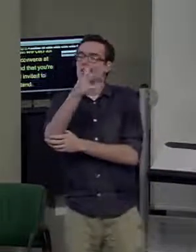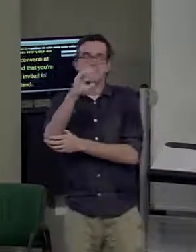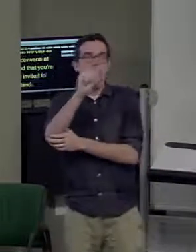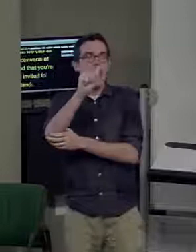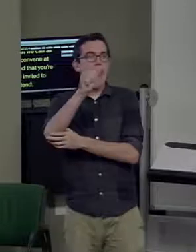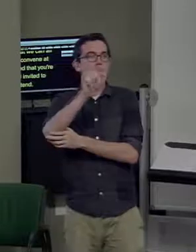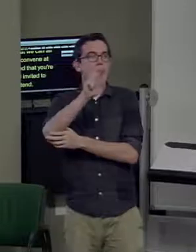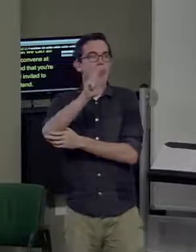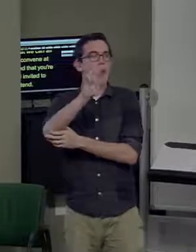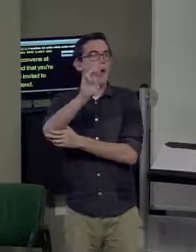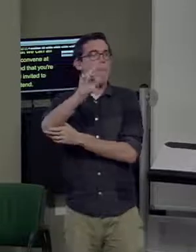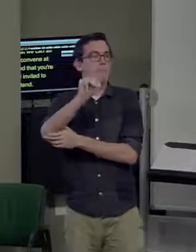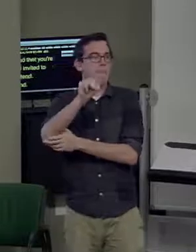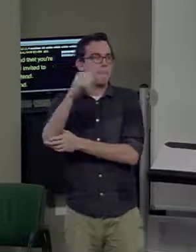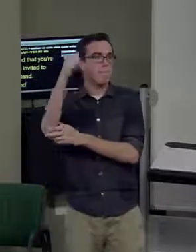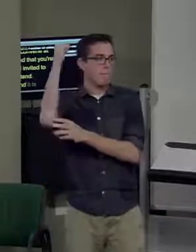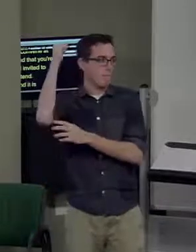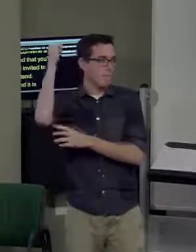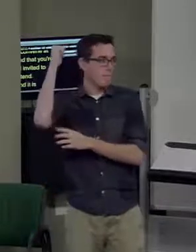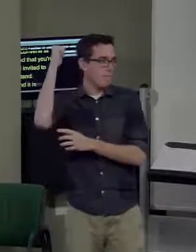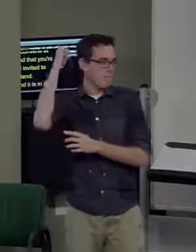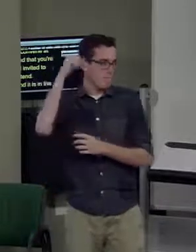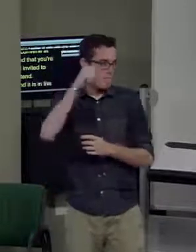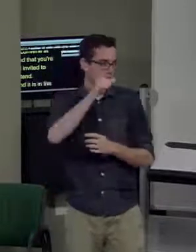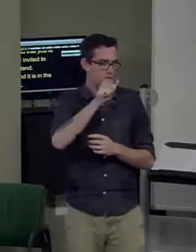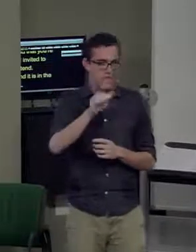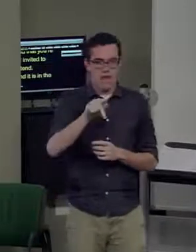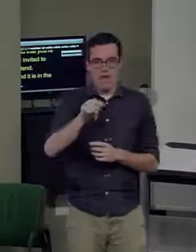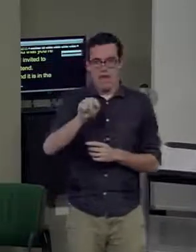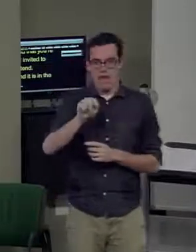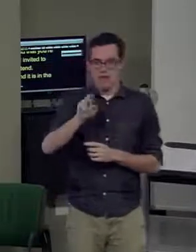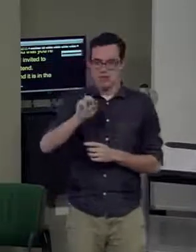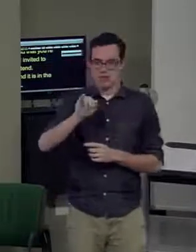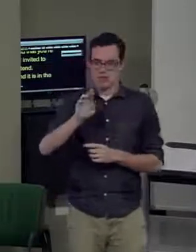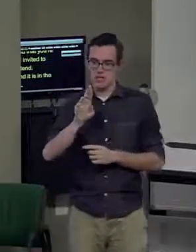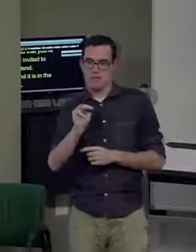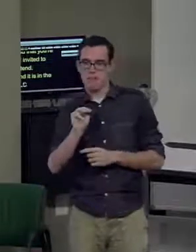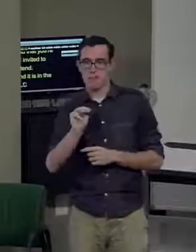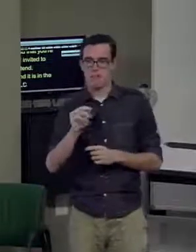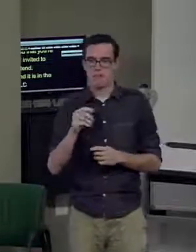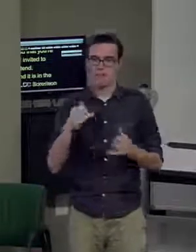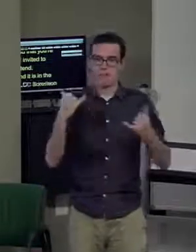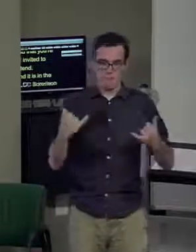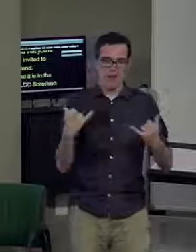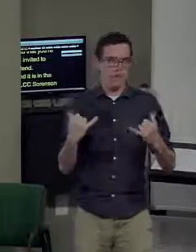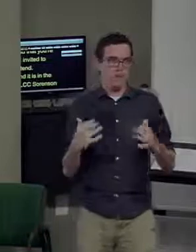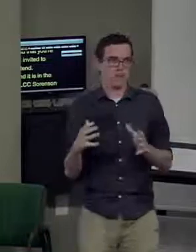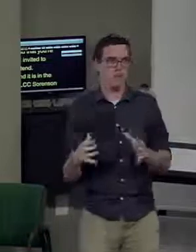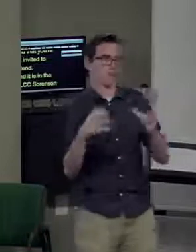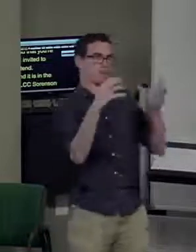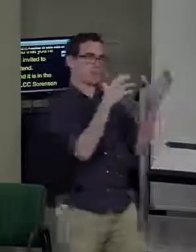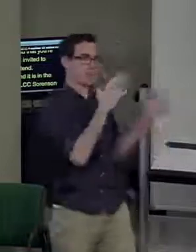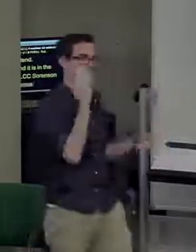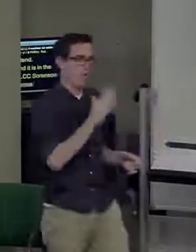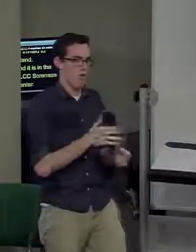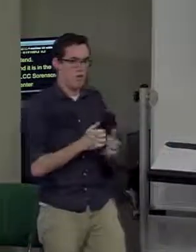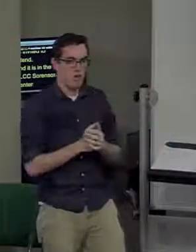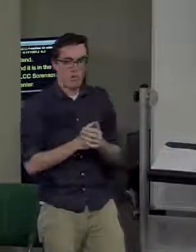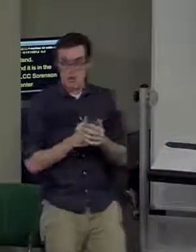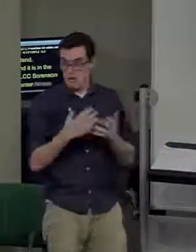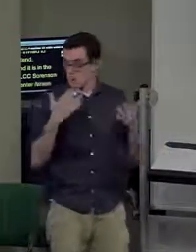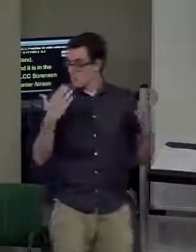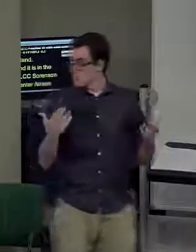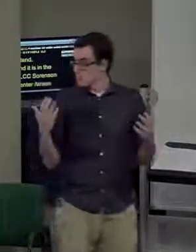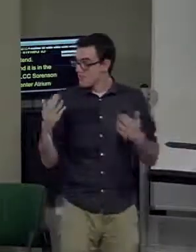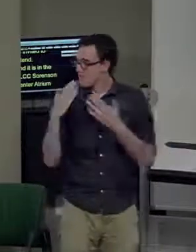And it is in the SLCC Sorensen Center atrium, if you want to reconvene there after this is